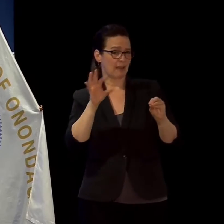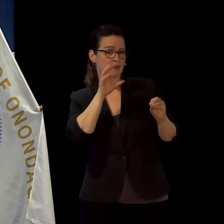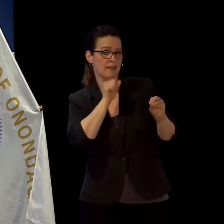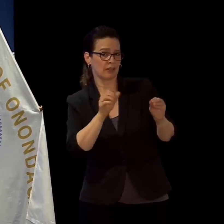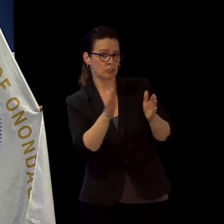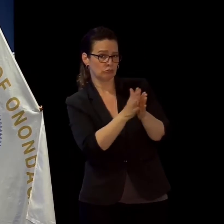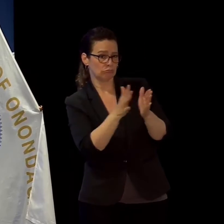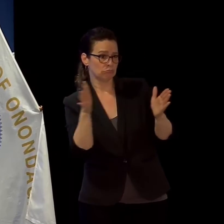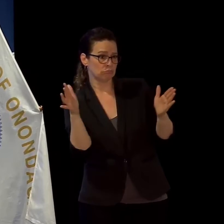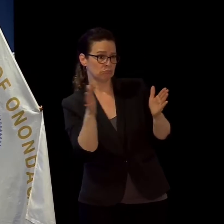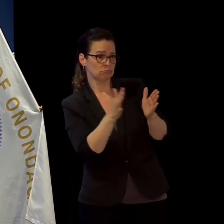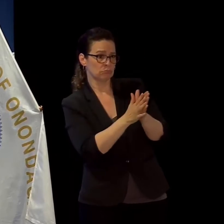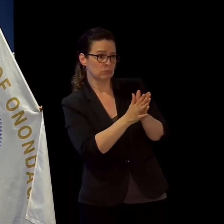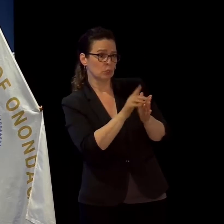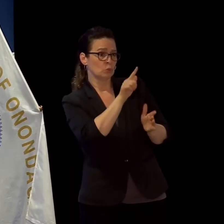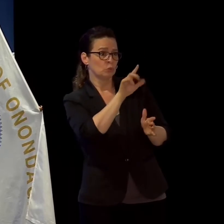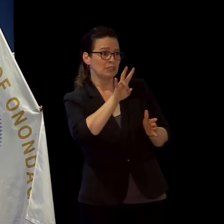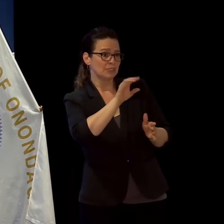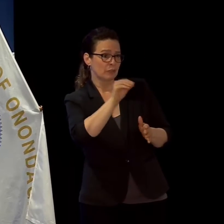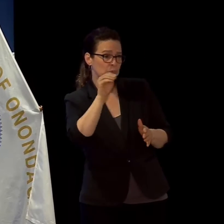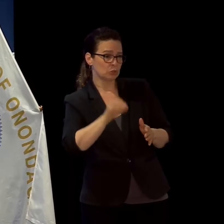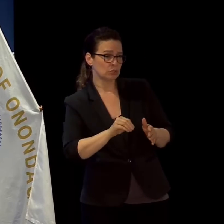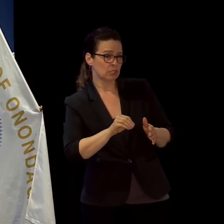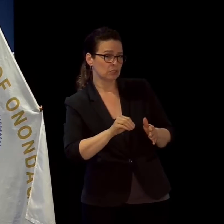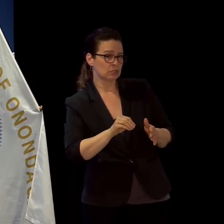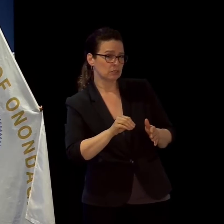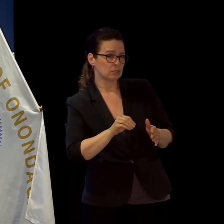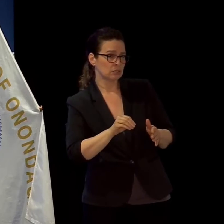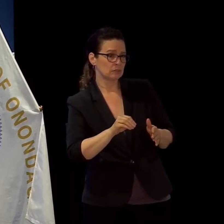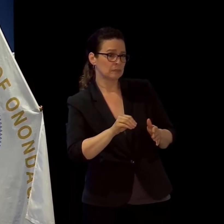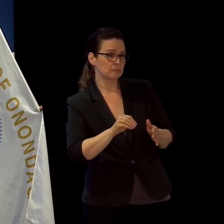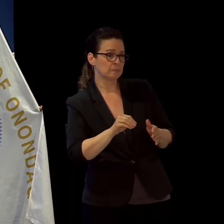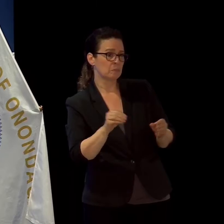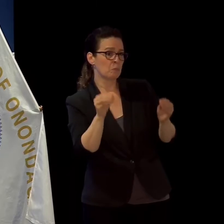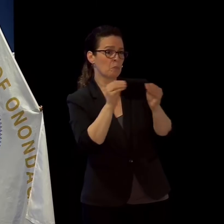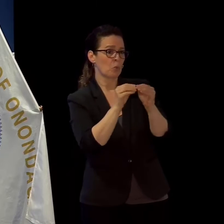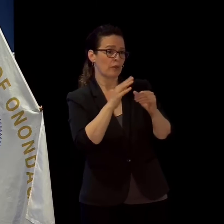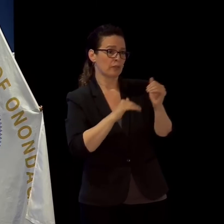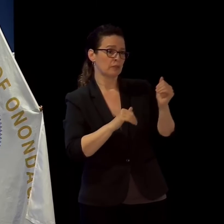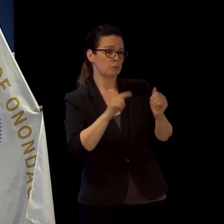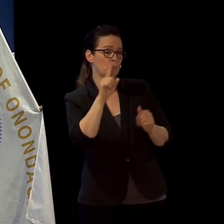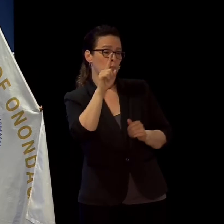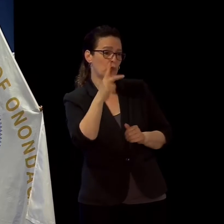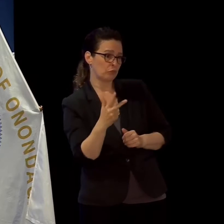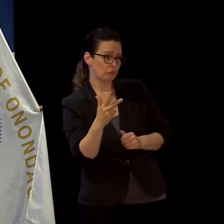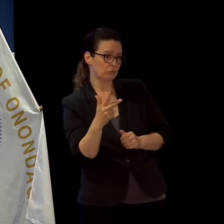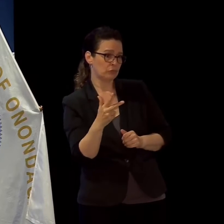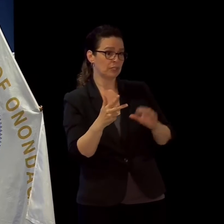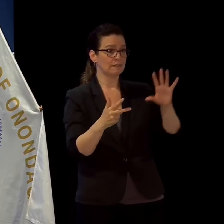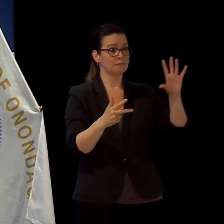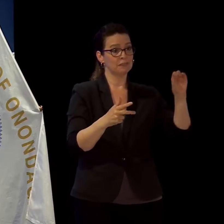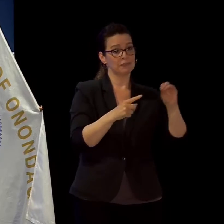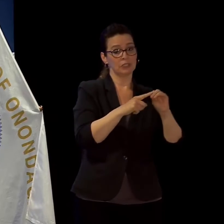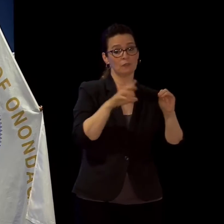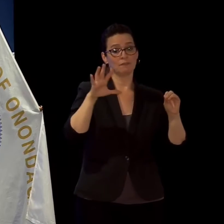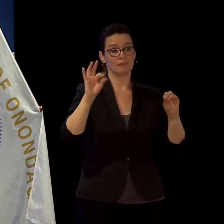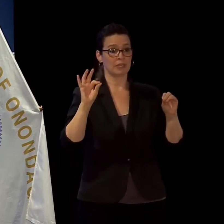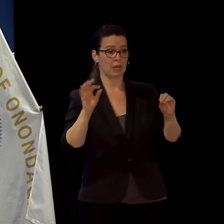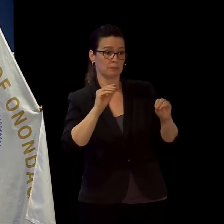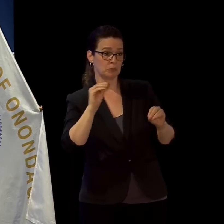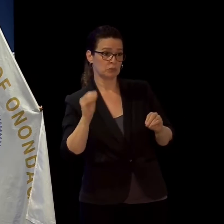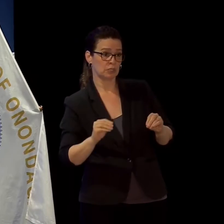about 27% fast math, more than a third in the 50 to 59, more than half in